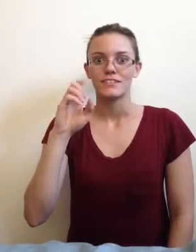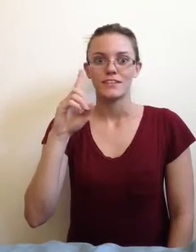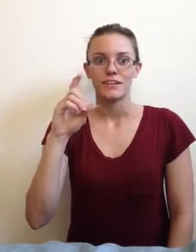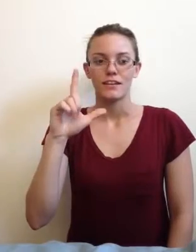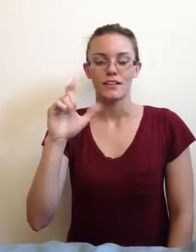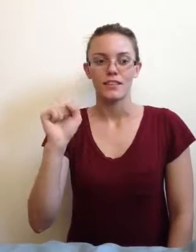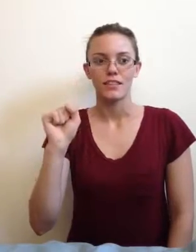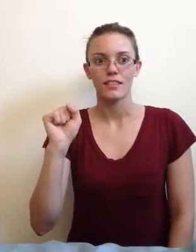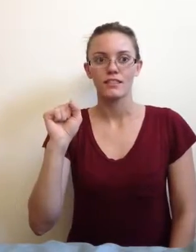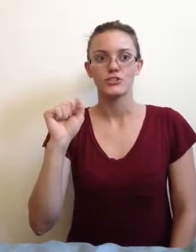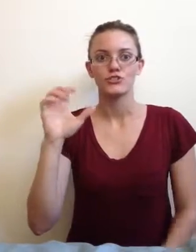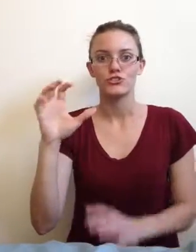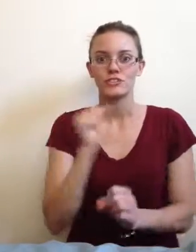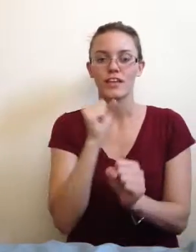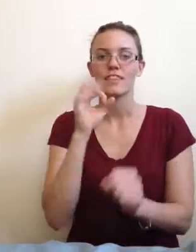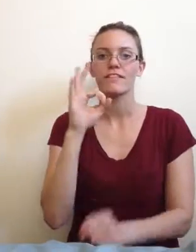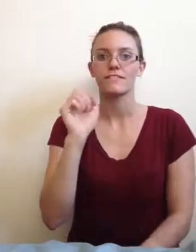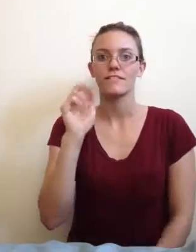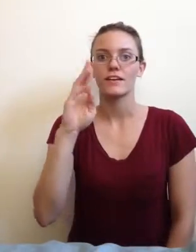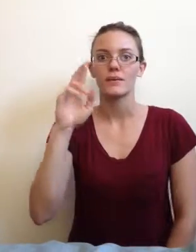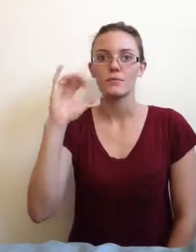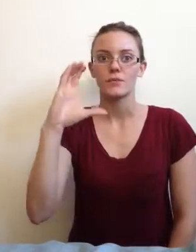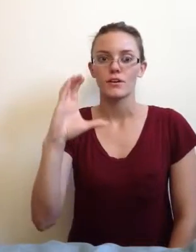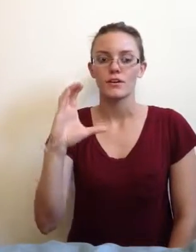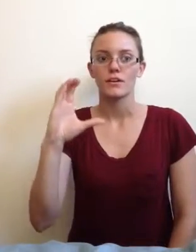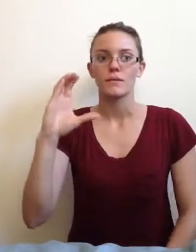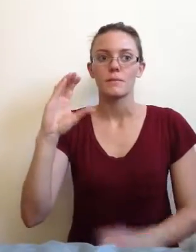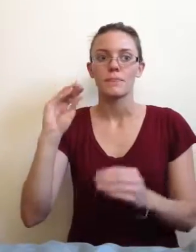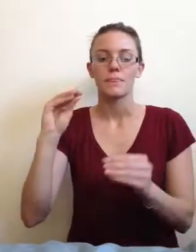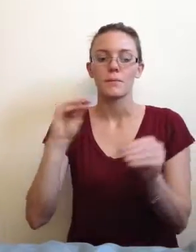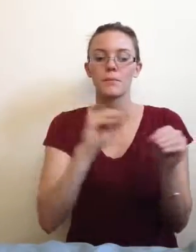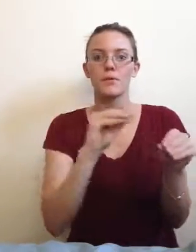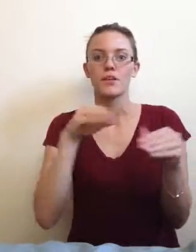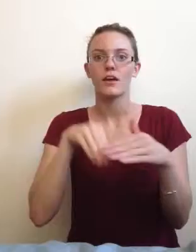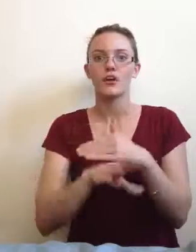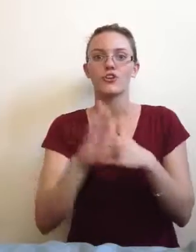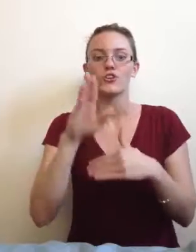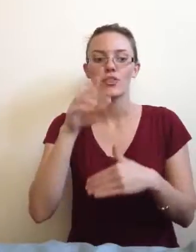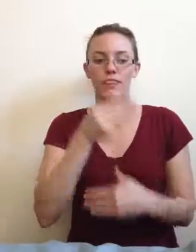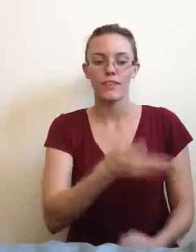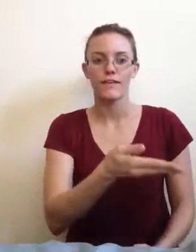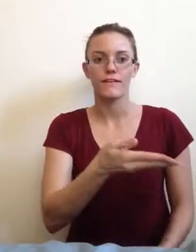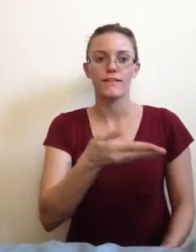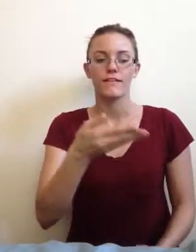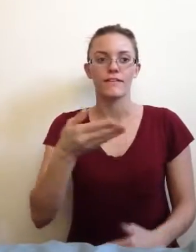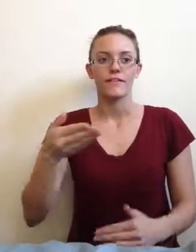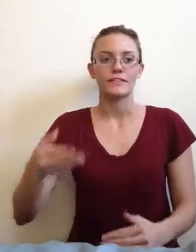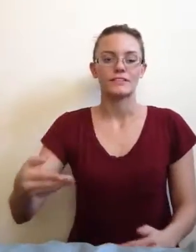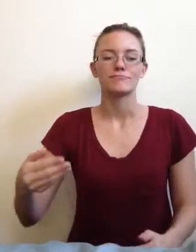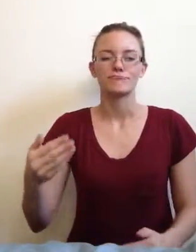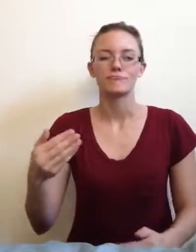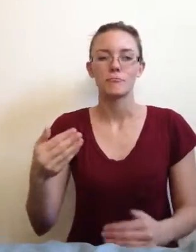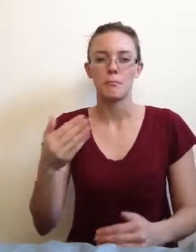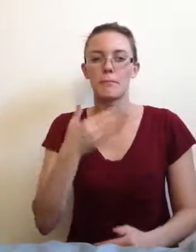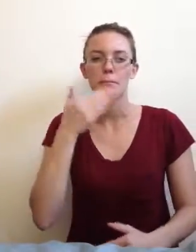fabric, you put it under there. It's probably better to start sewing on the right side of your zipper. So you